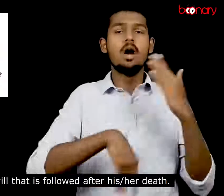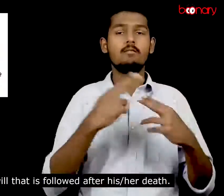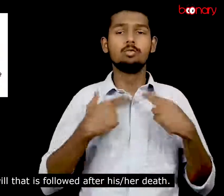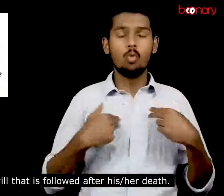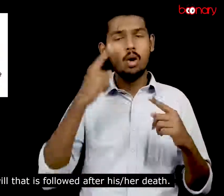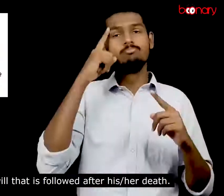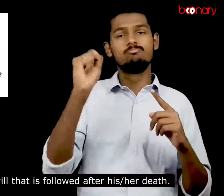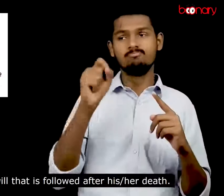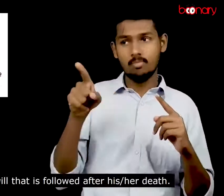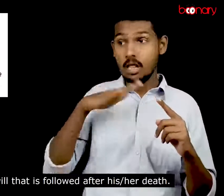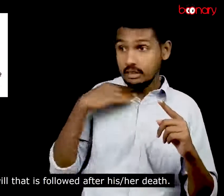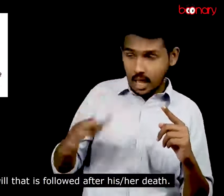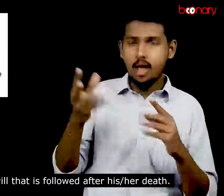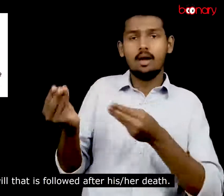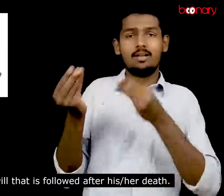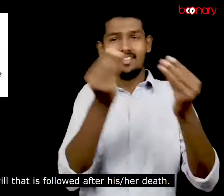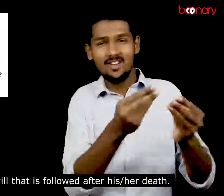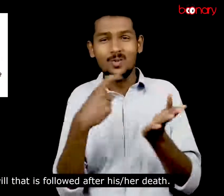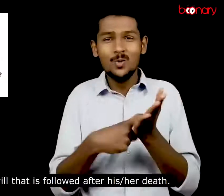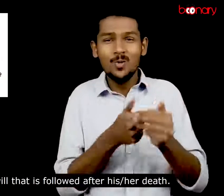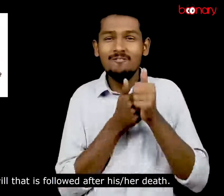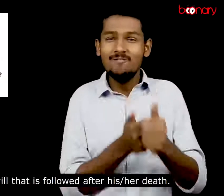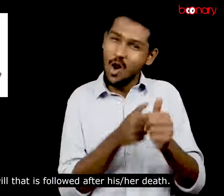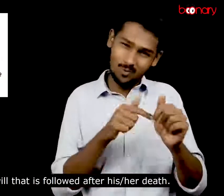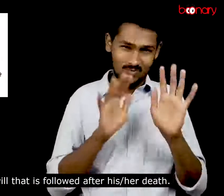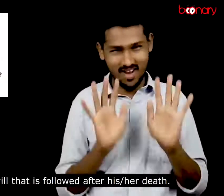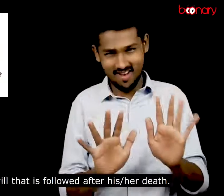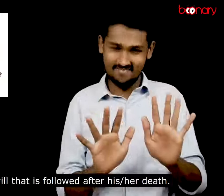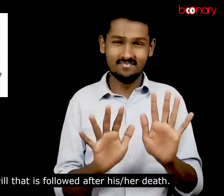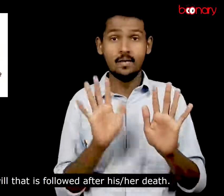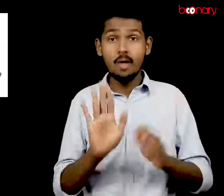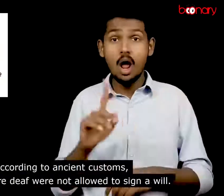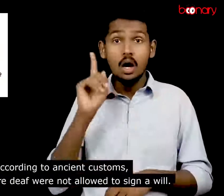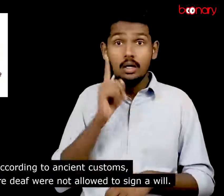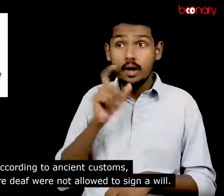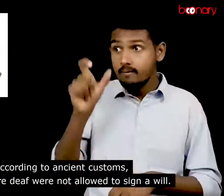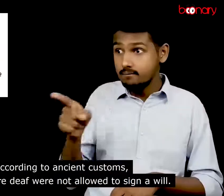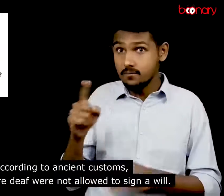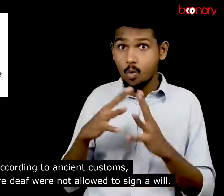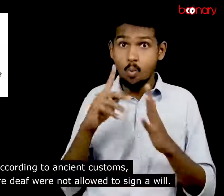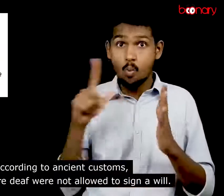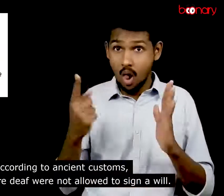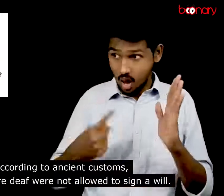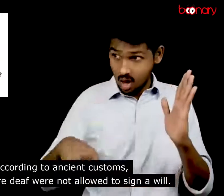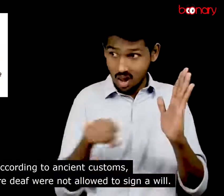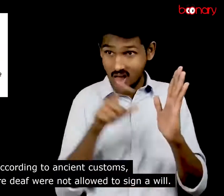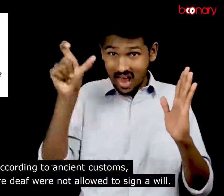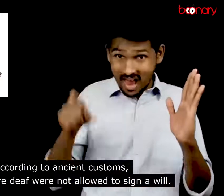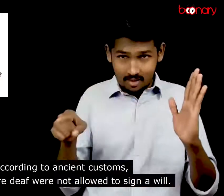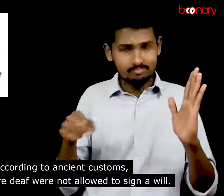is followed after his or her death. But according to ancient customs,